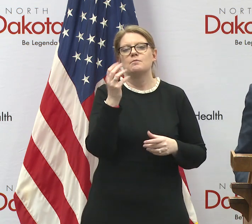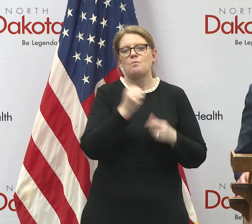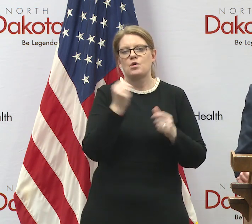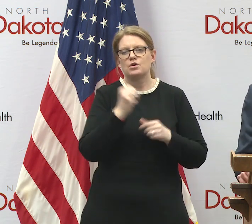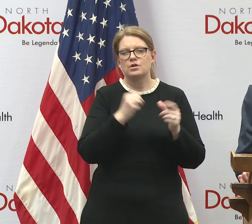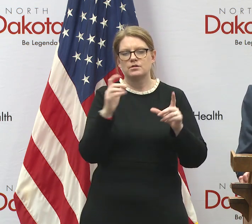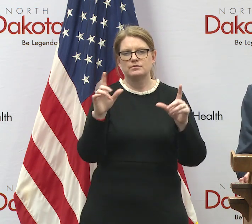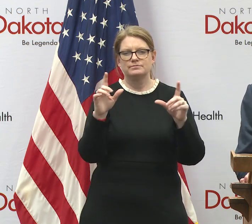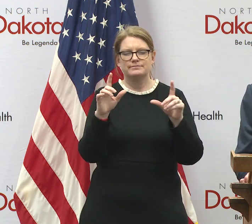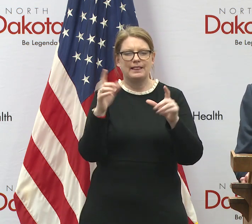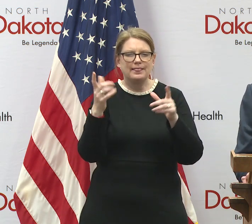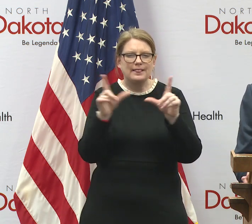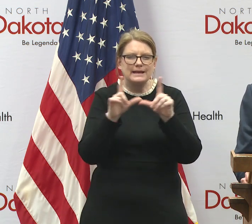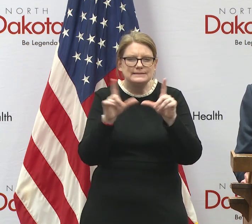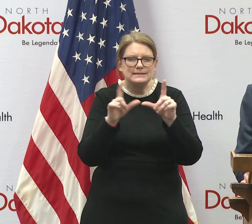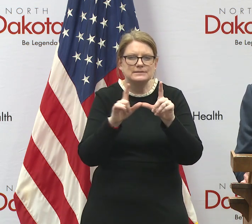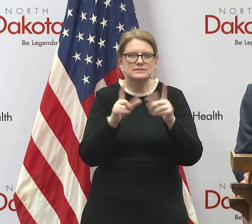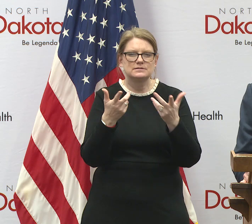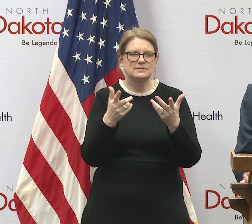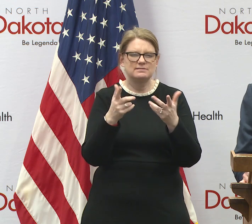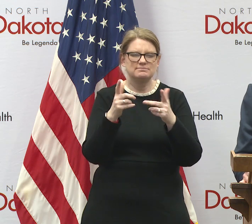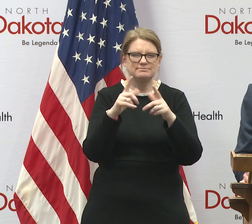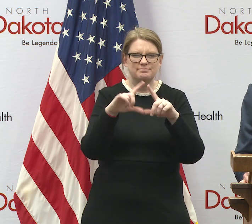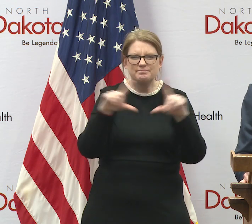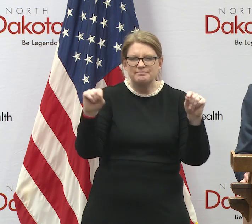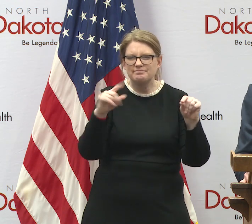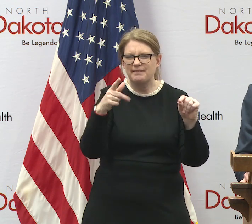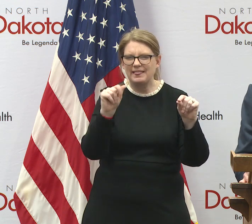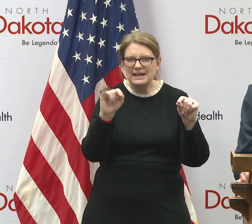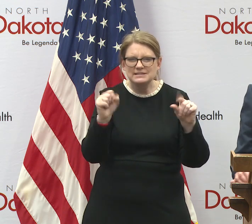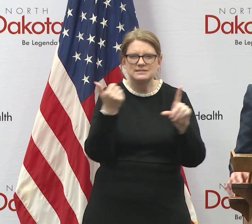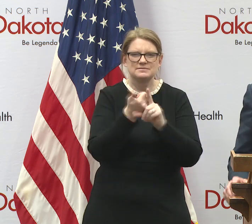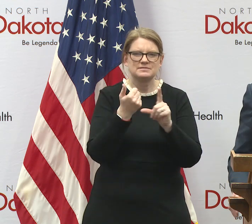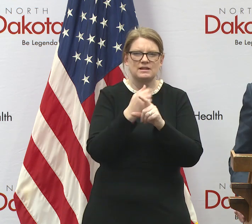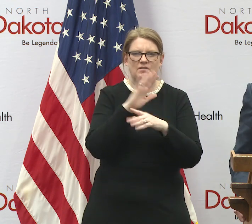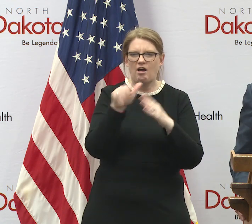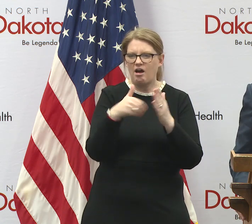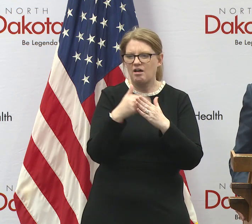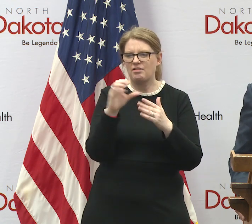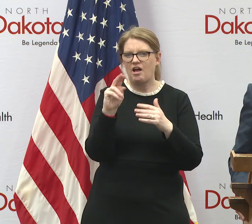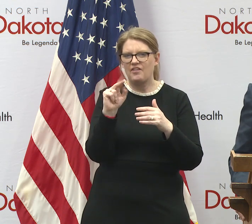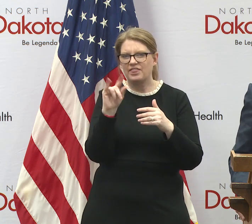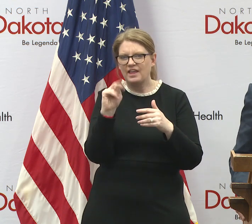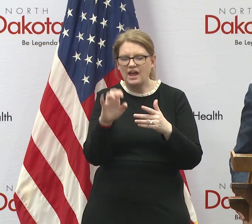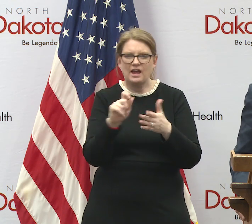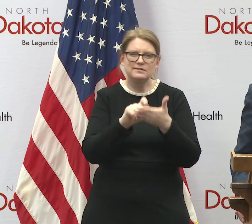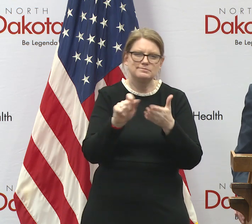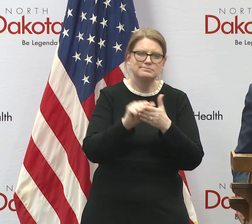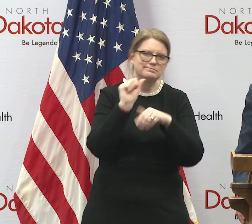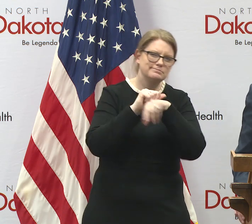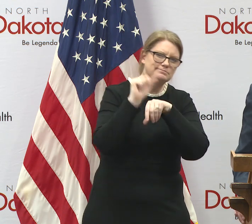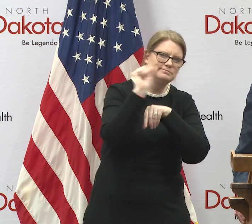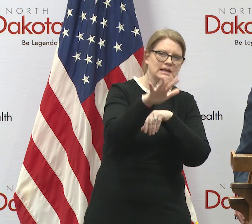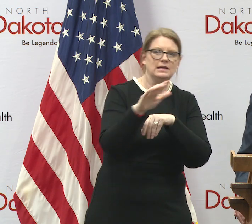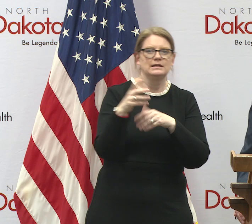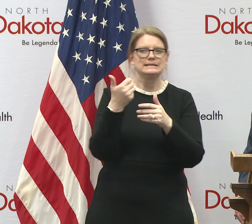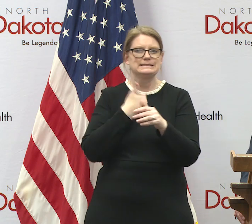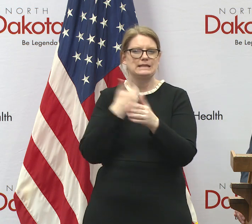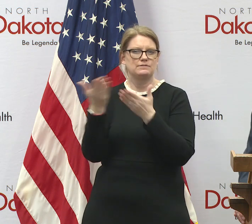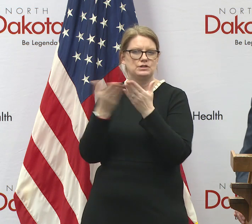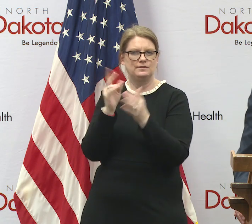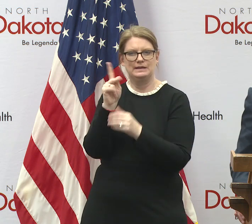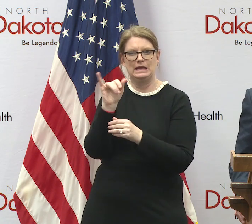plates and titling can be done by mailing in paperwork. Vehicle renewals can be done online or at self-service kiosks or by mail,